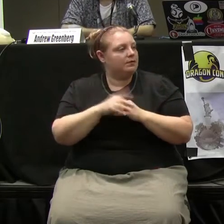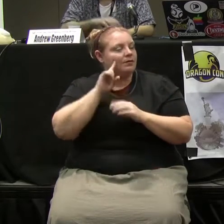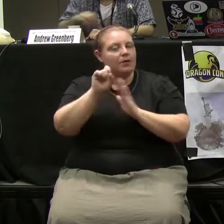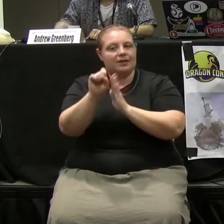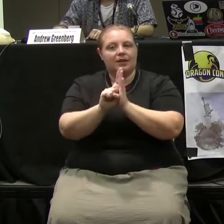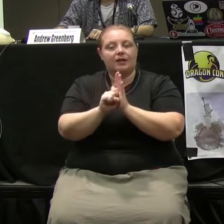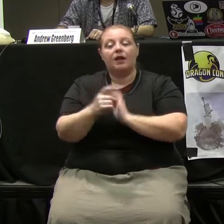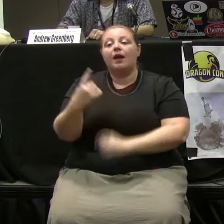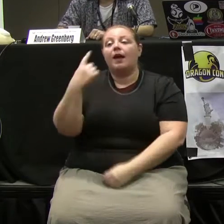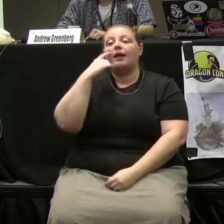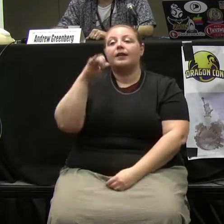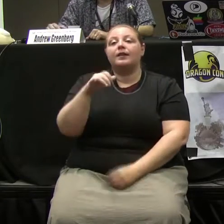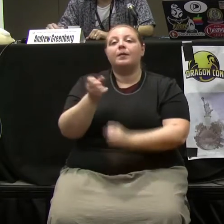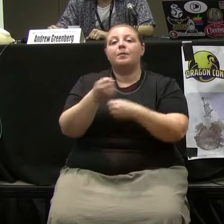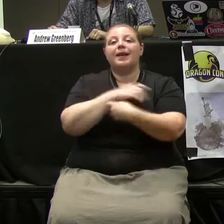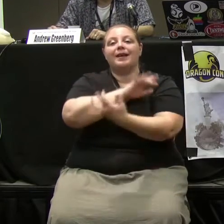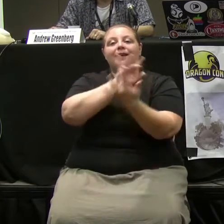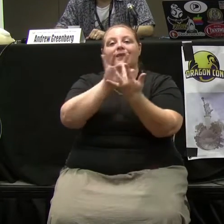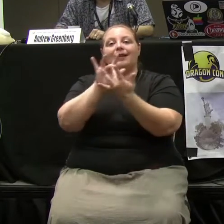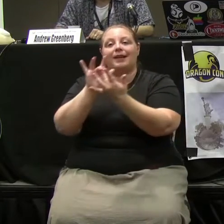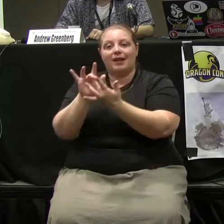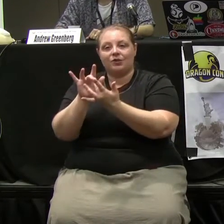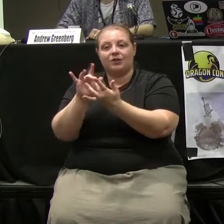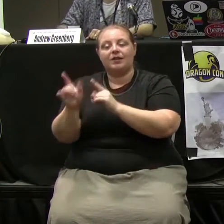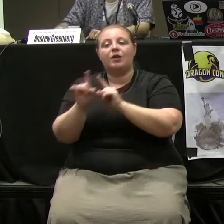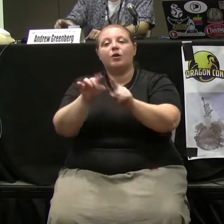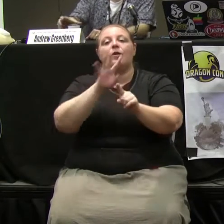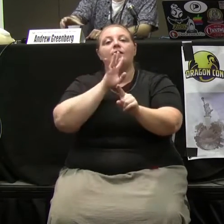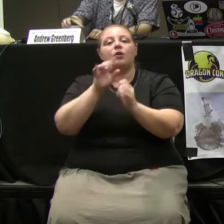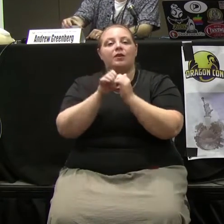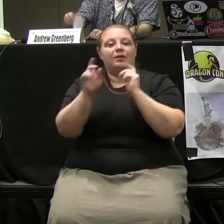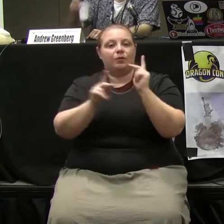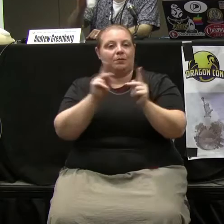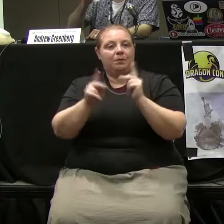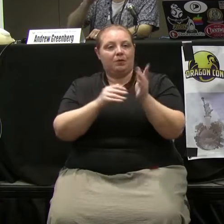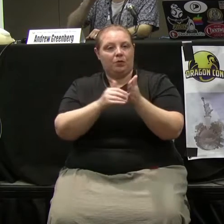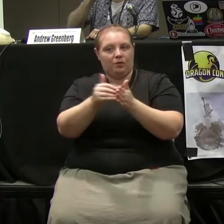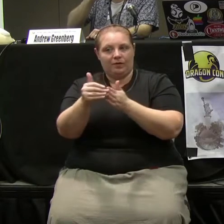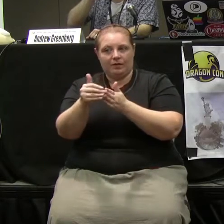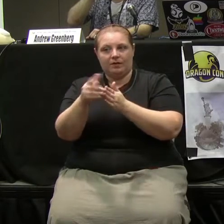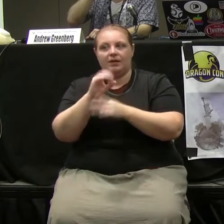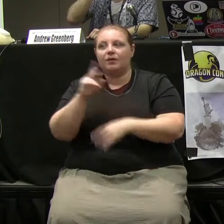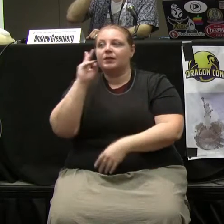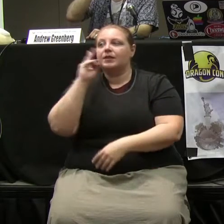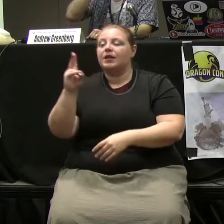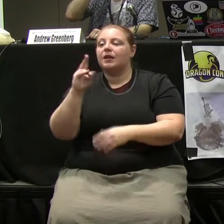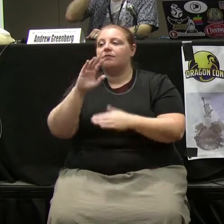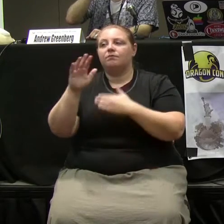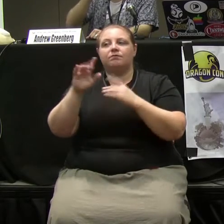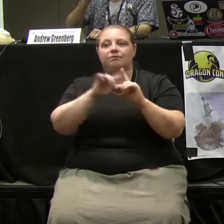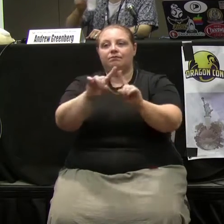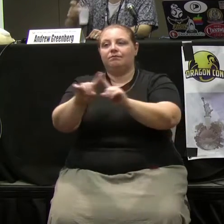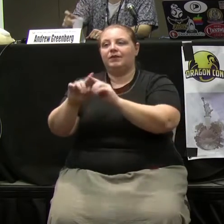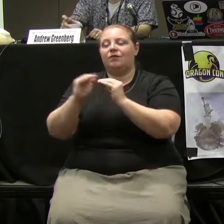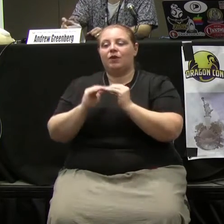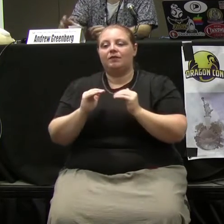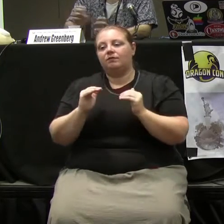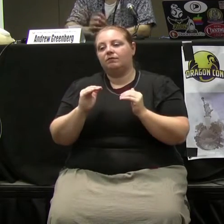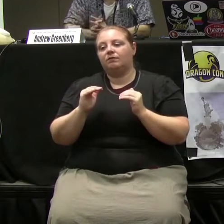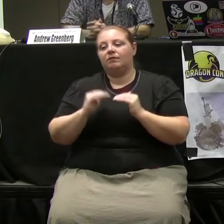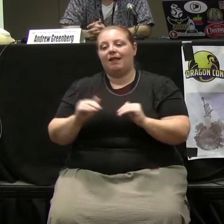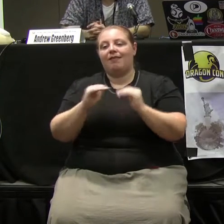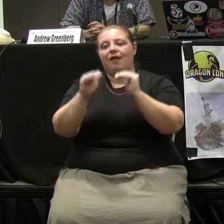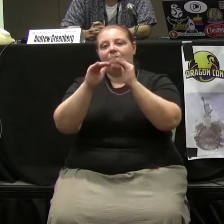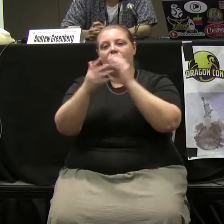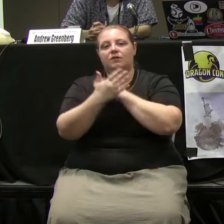I definitely think that making those connections and actually going out and talking to people, and we see that at all levels. We bring people up to D.C. and they